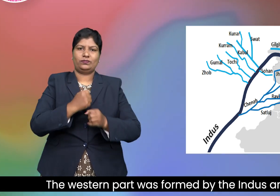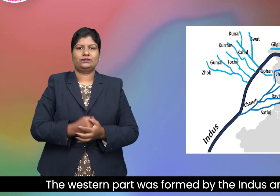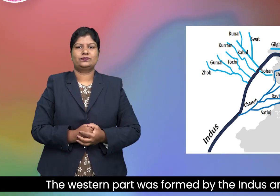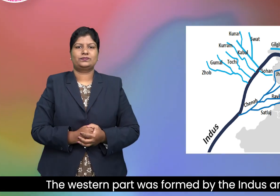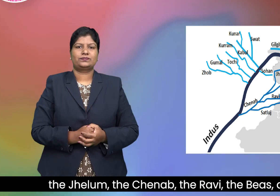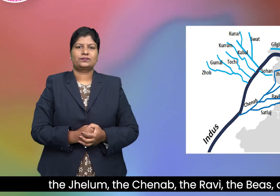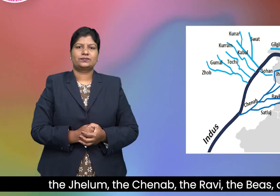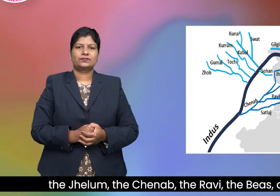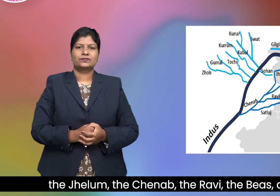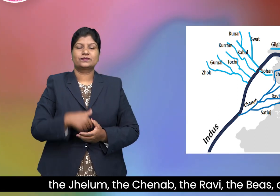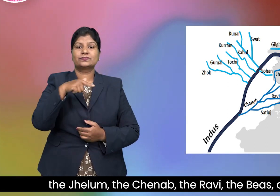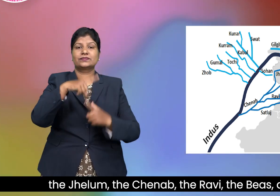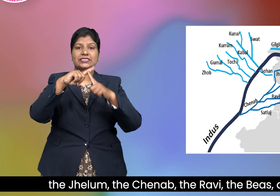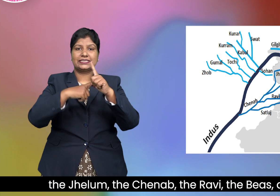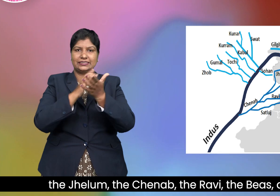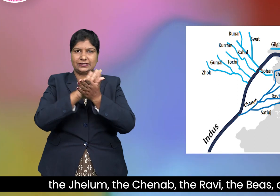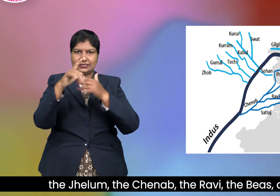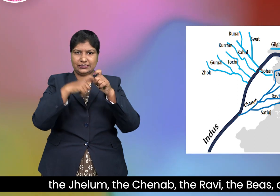the Jilam